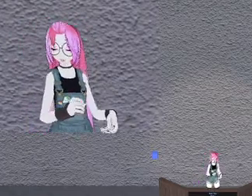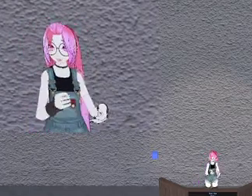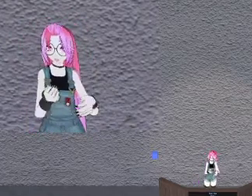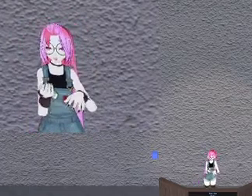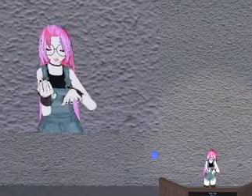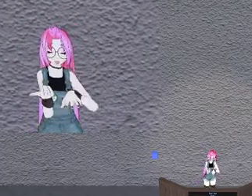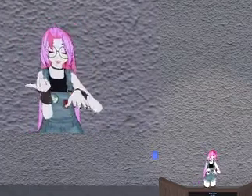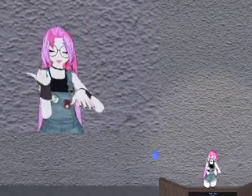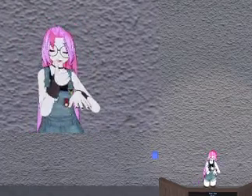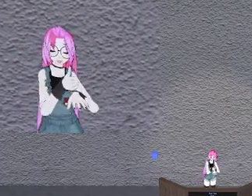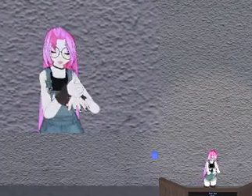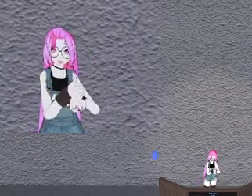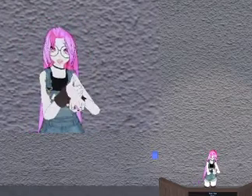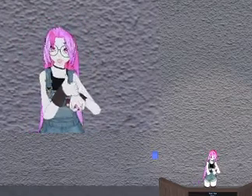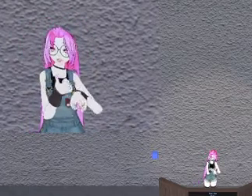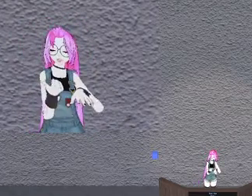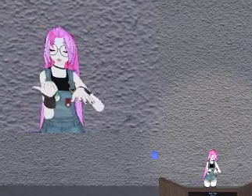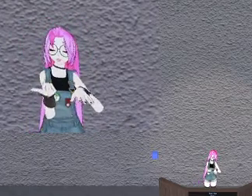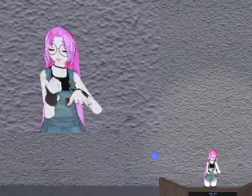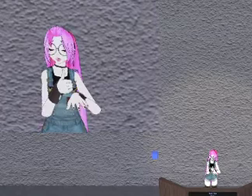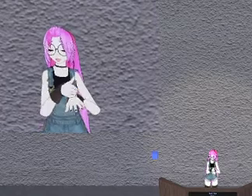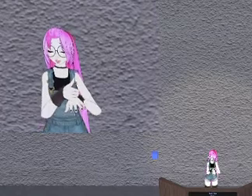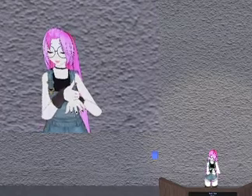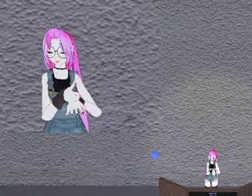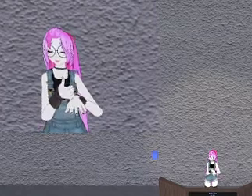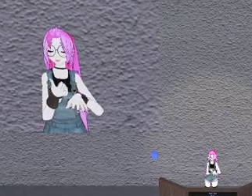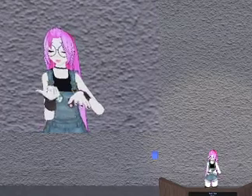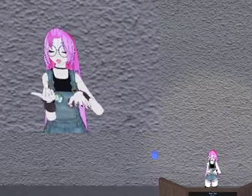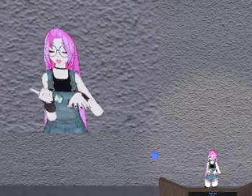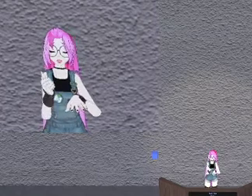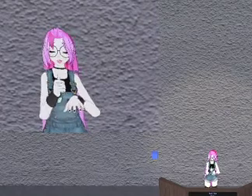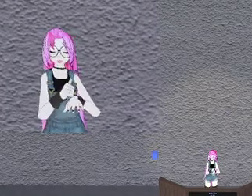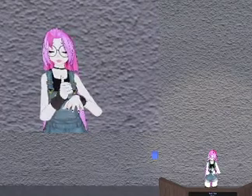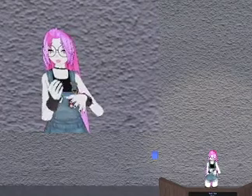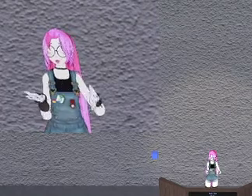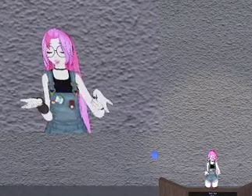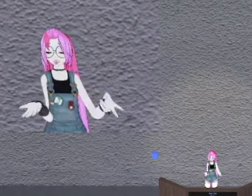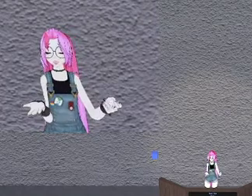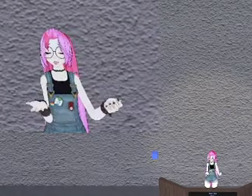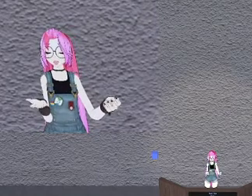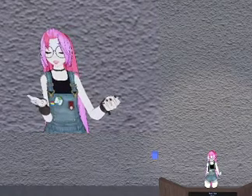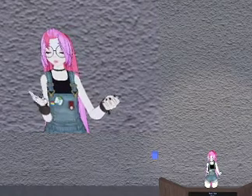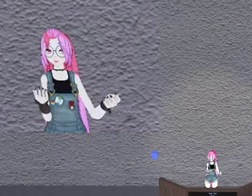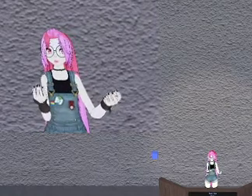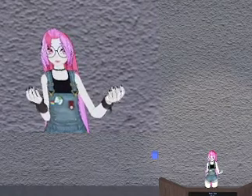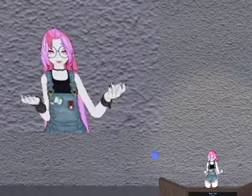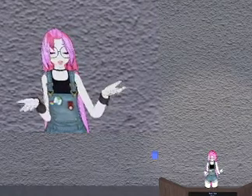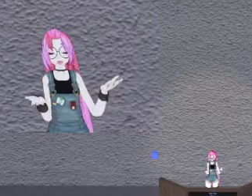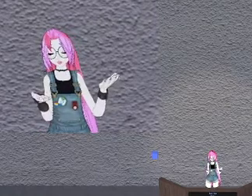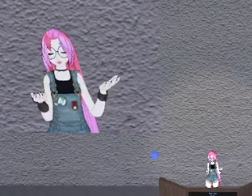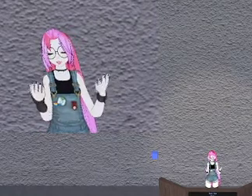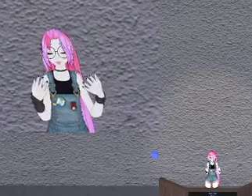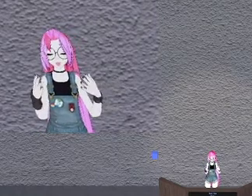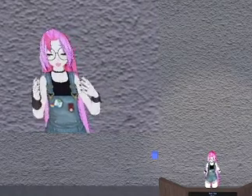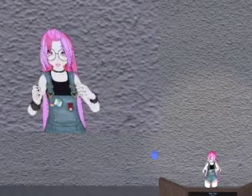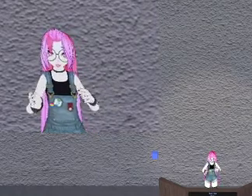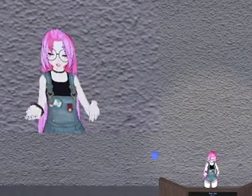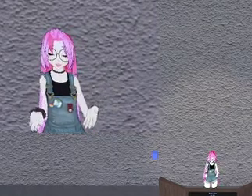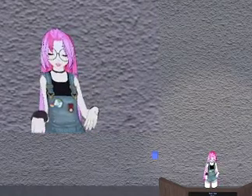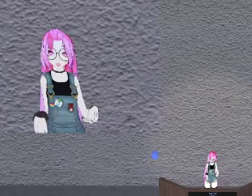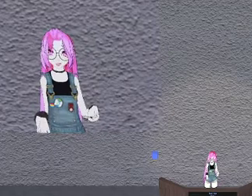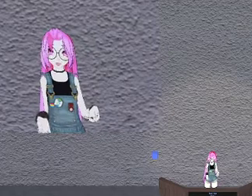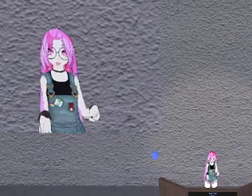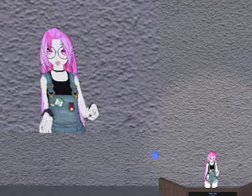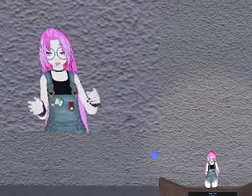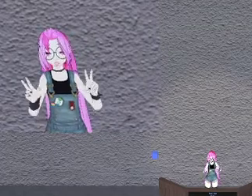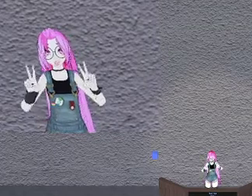the tables. So that would be something where I'd say you're setting it up. But if you're just like preparing for